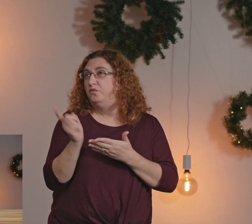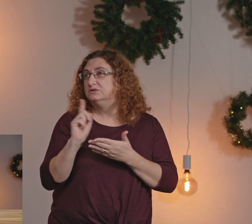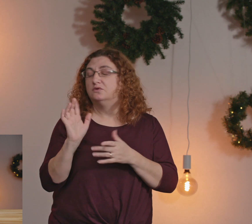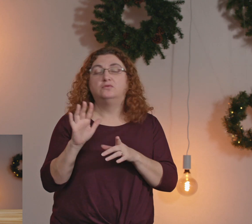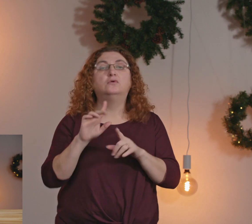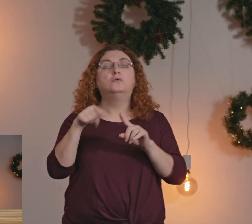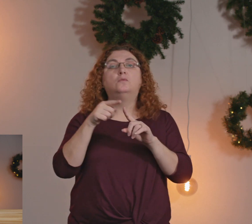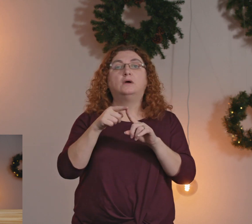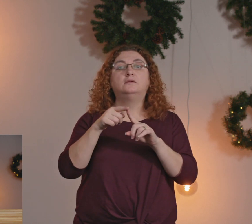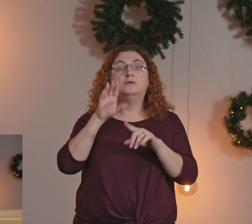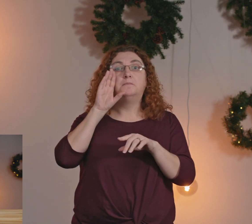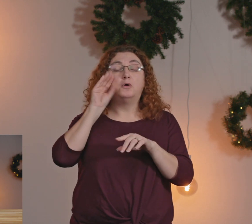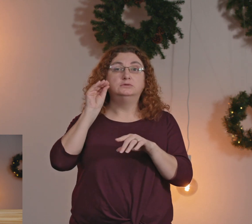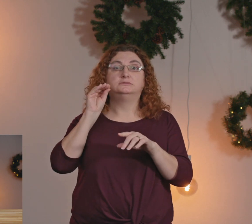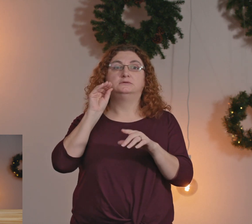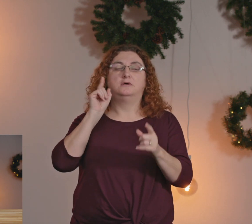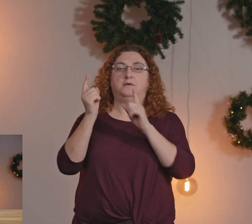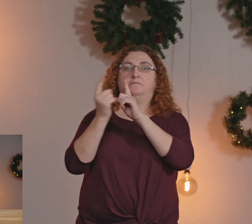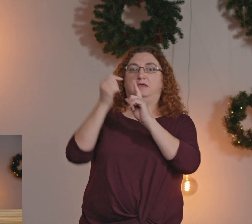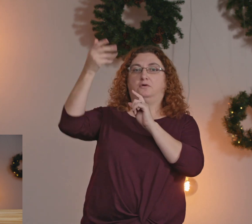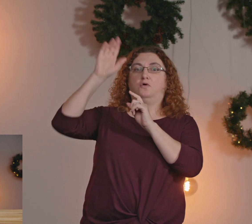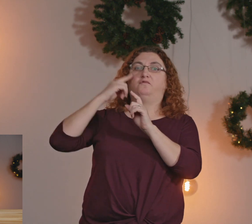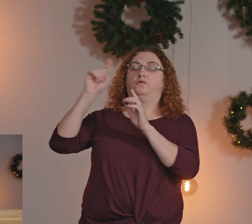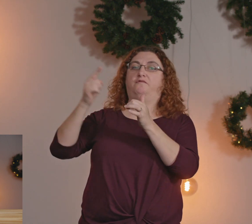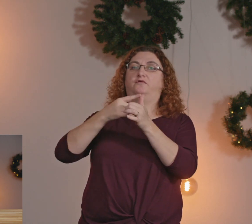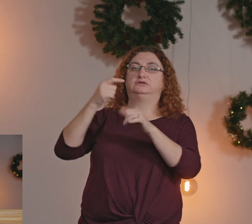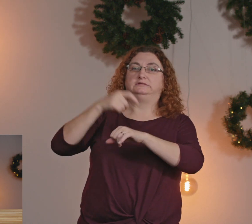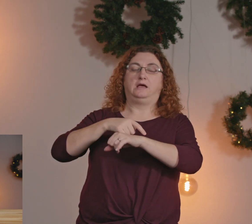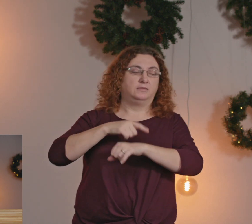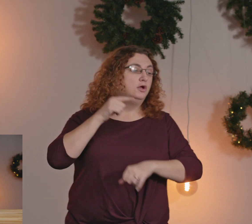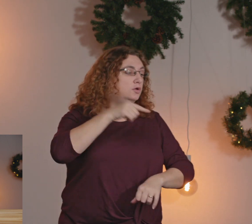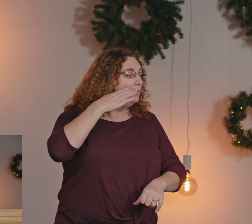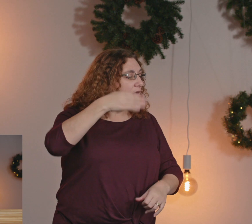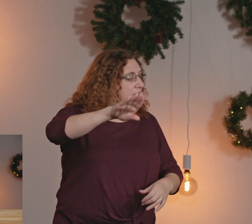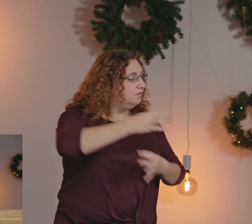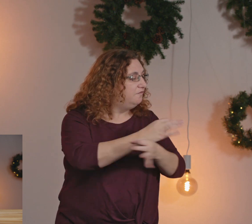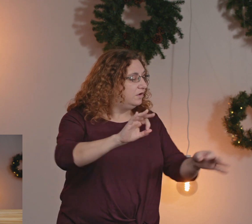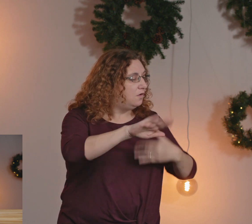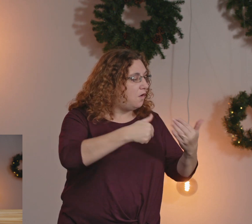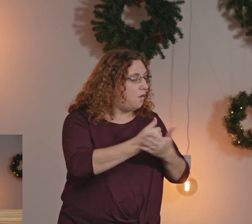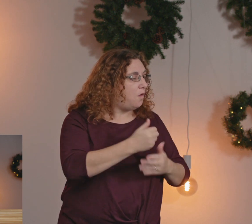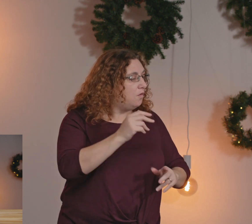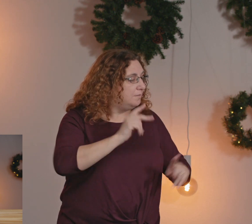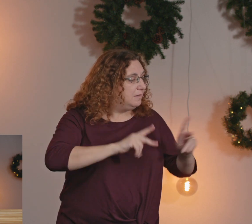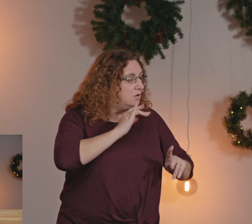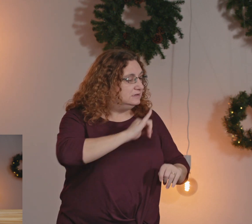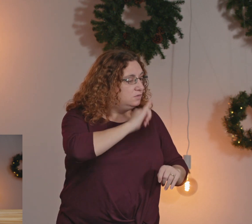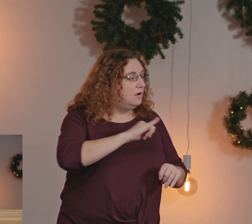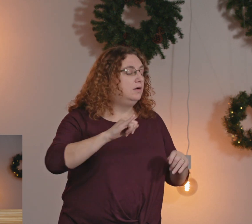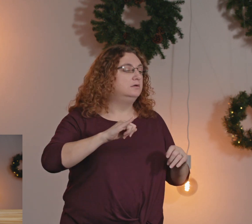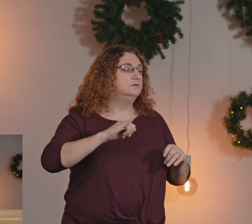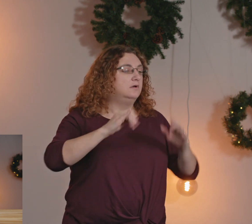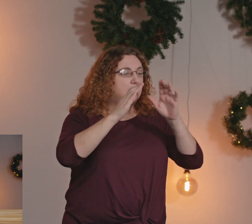It was when Moses meets God for the first time. You know, you're going to go and you're going to free the people of Israel. He goes off and he frees the people of Israel. They go across the